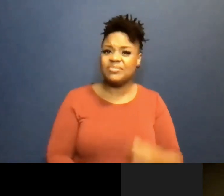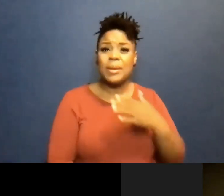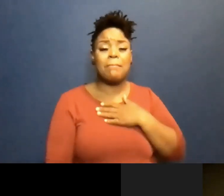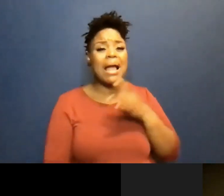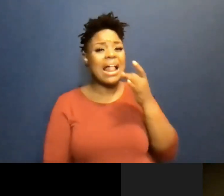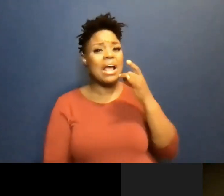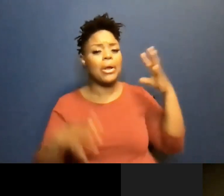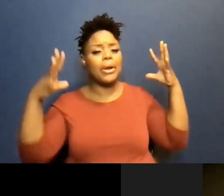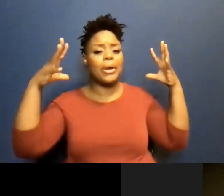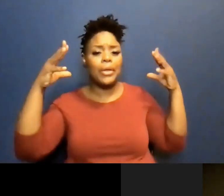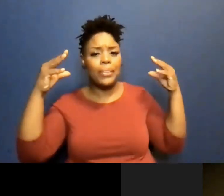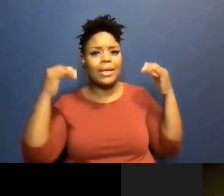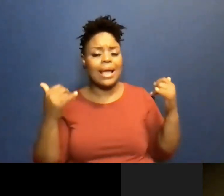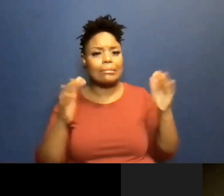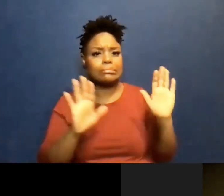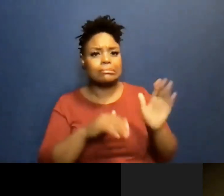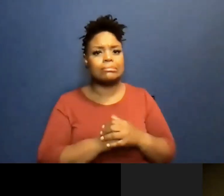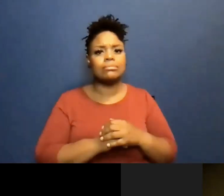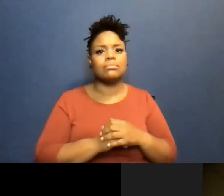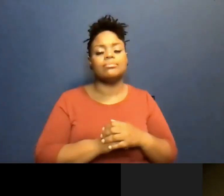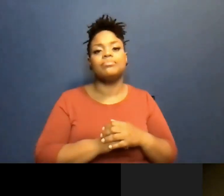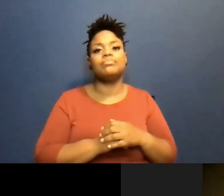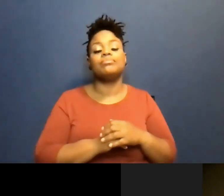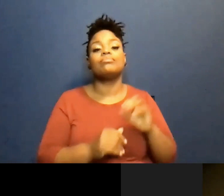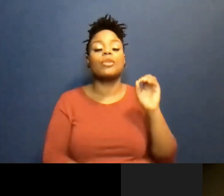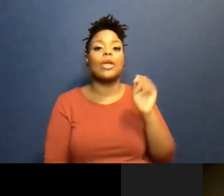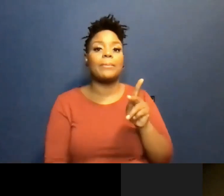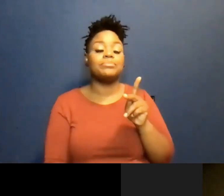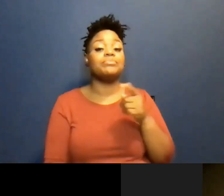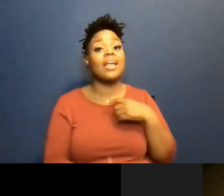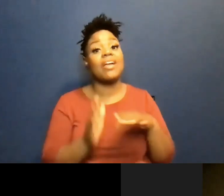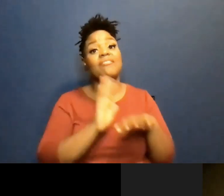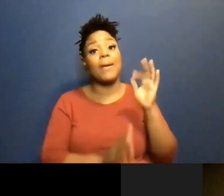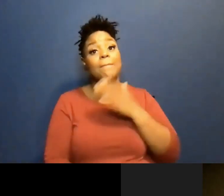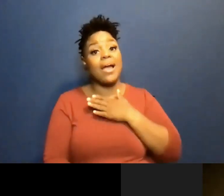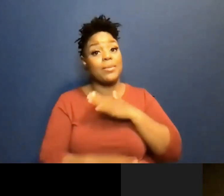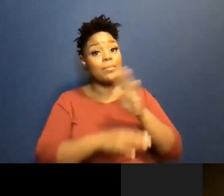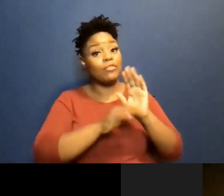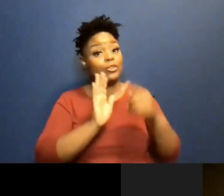Yeah, so you can find more screenings of High Flying Jade coming up. You can take a look at